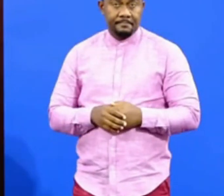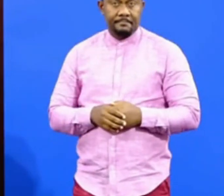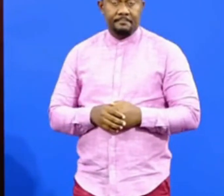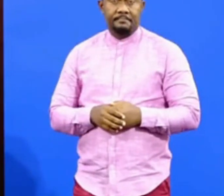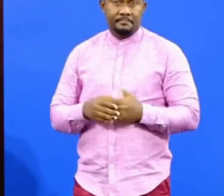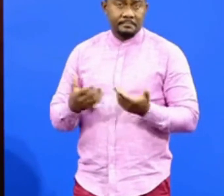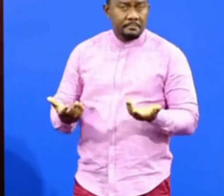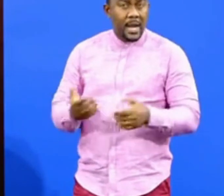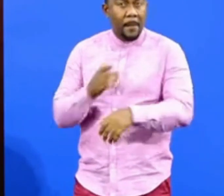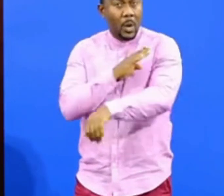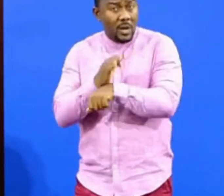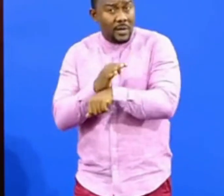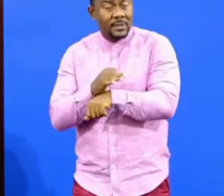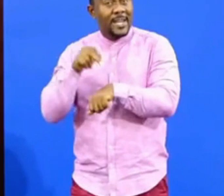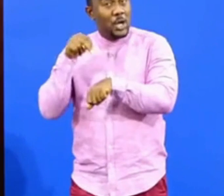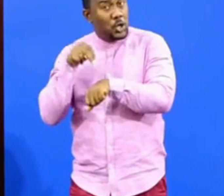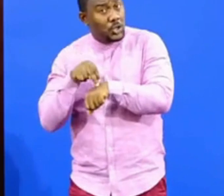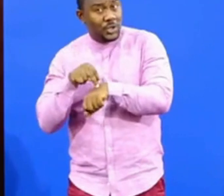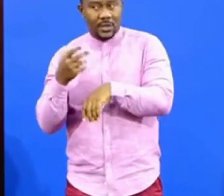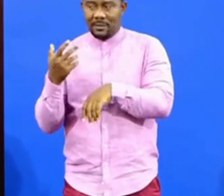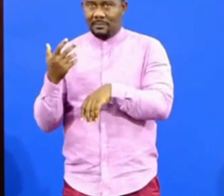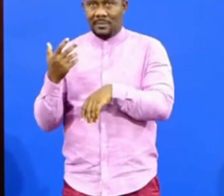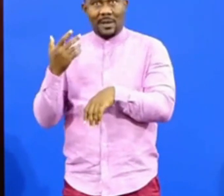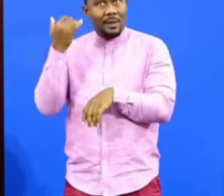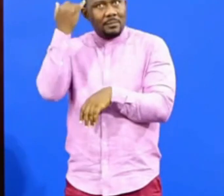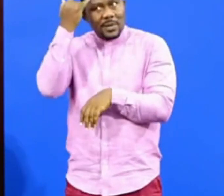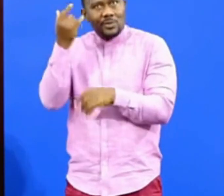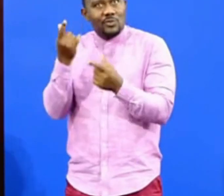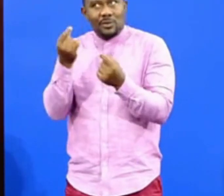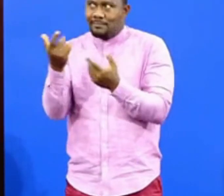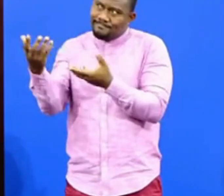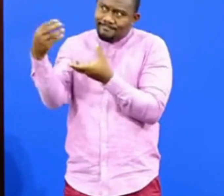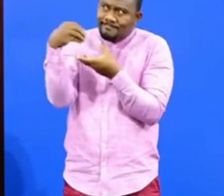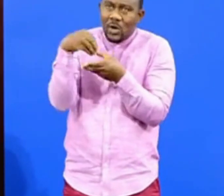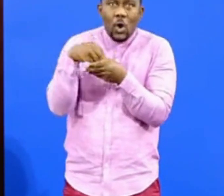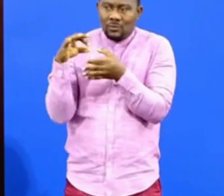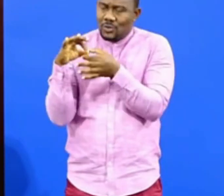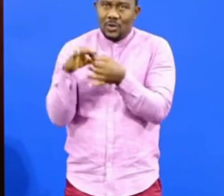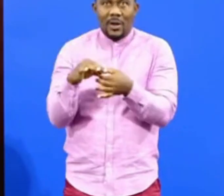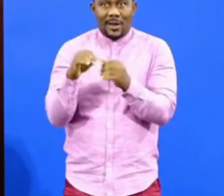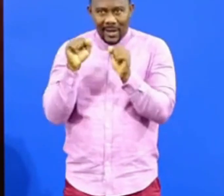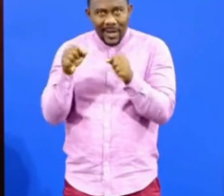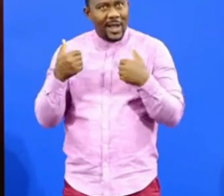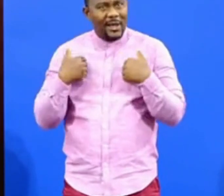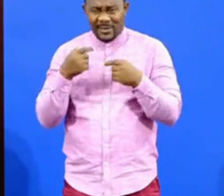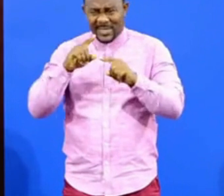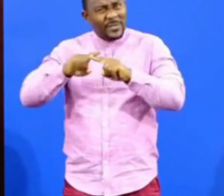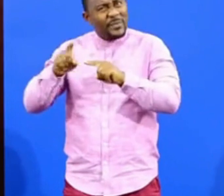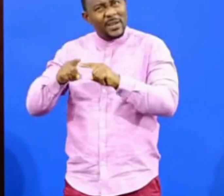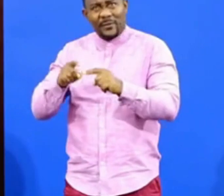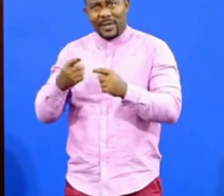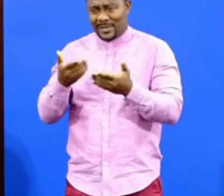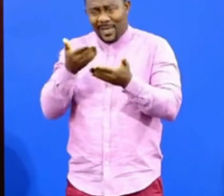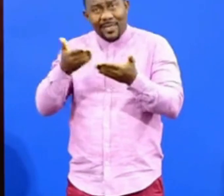with countries like Burkina Faso, Niger. So the idea is to bring them formally on the exchange. So we're increasing access to markets. Then the